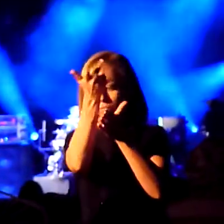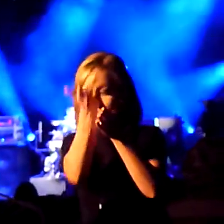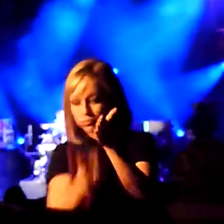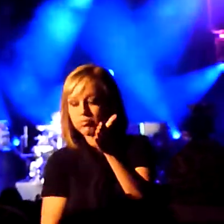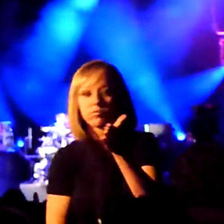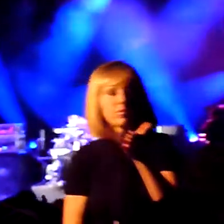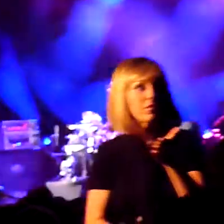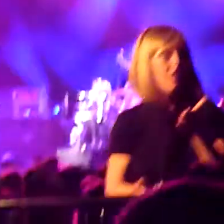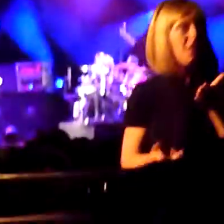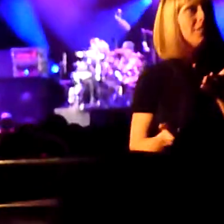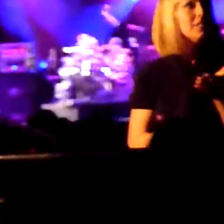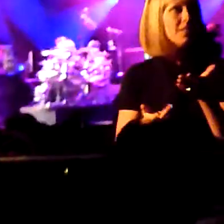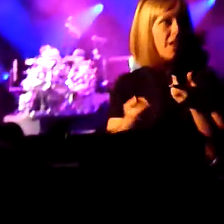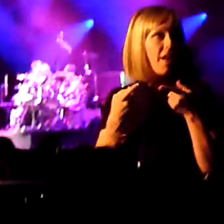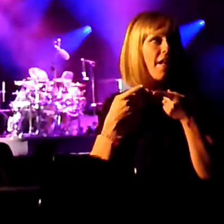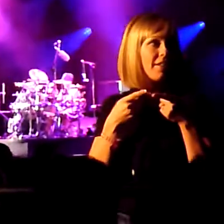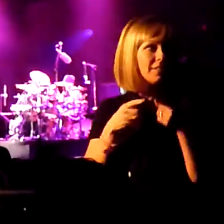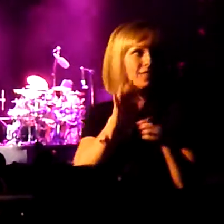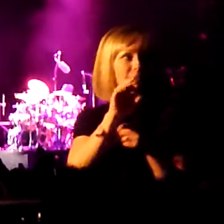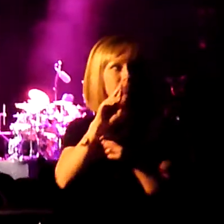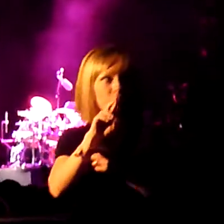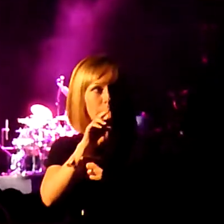Freemasons cranked to the overpodge